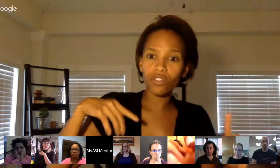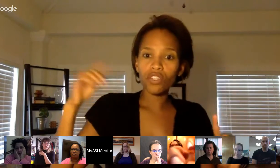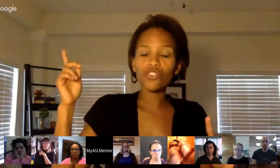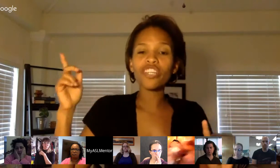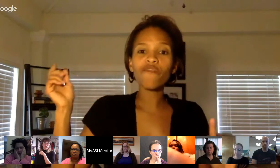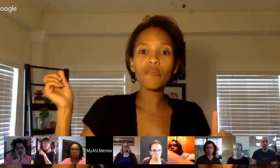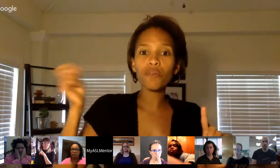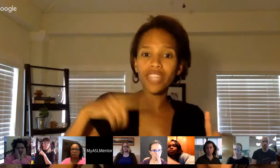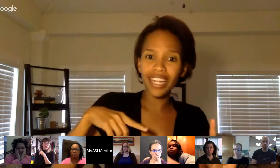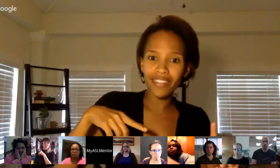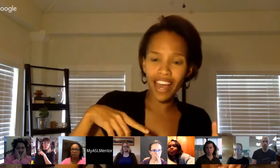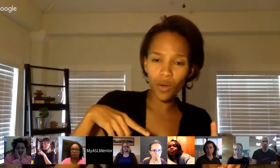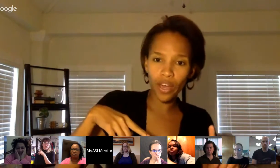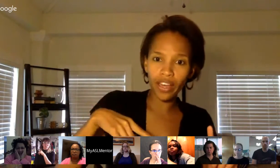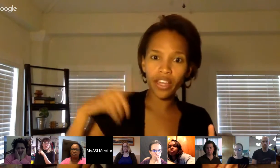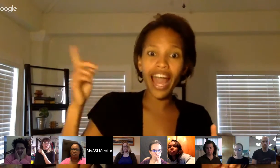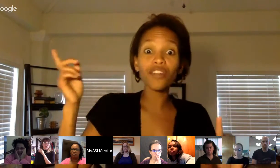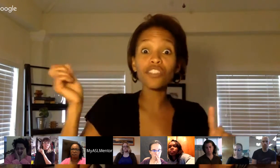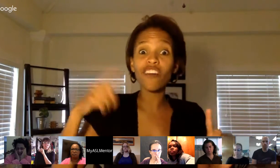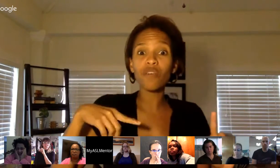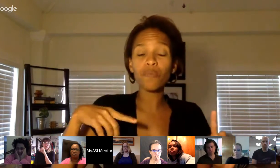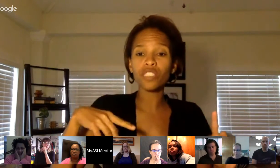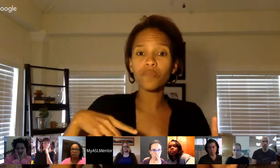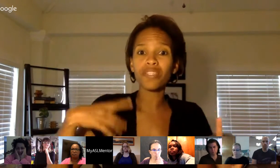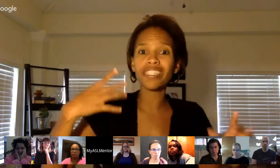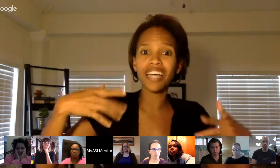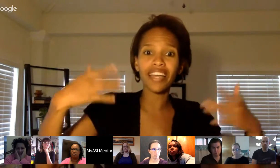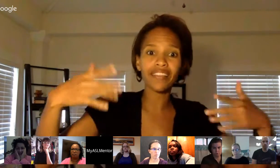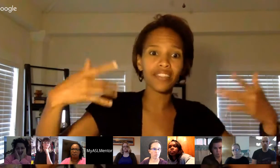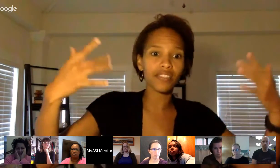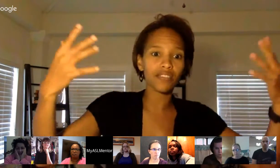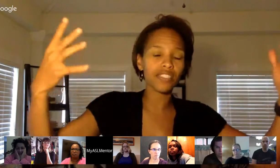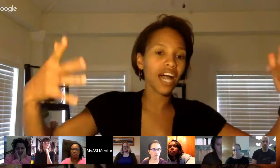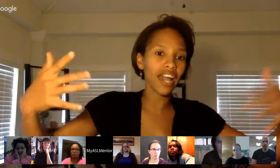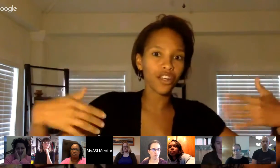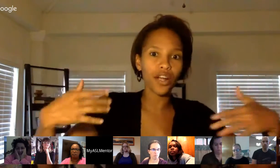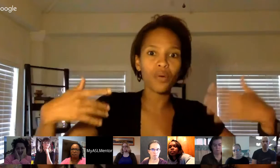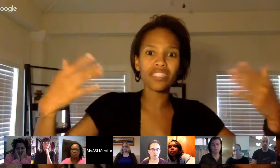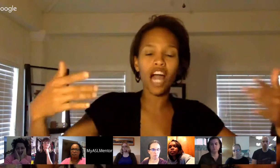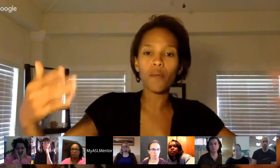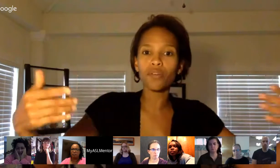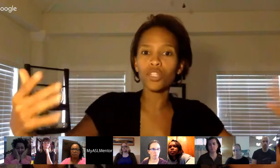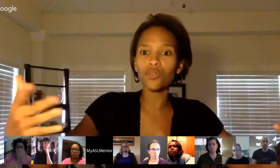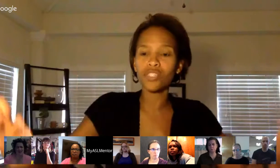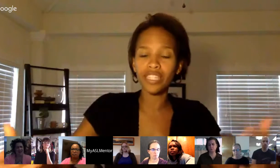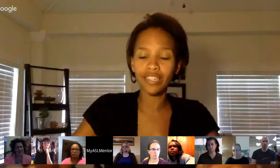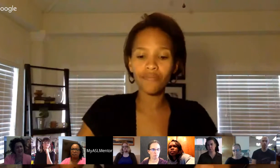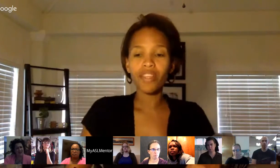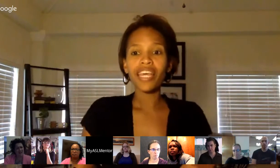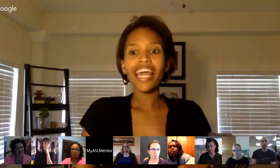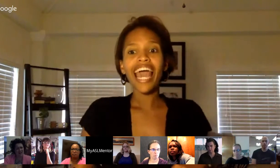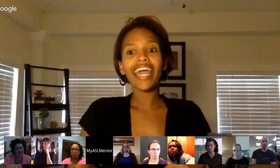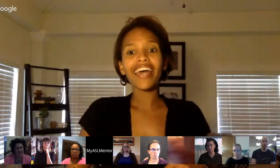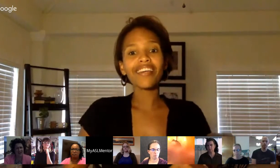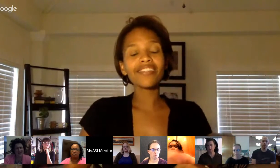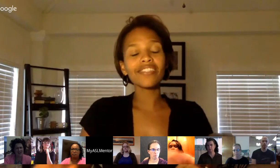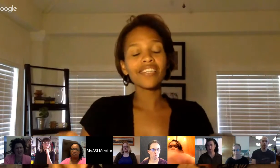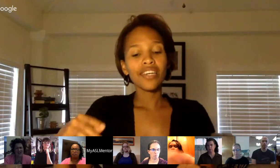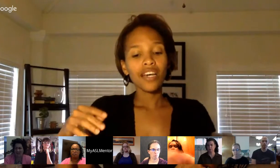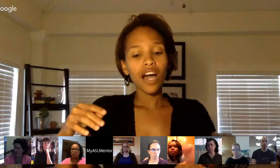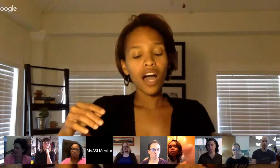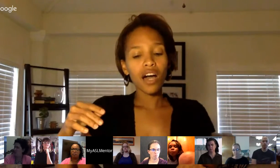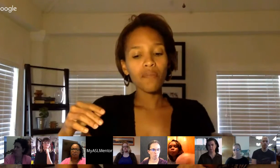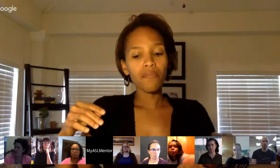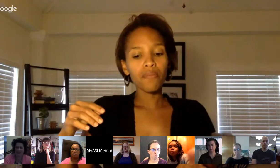do? Do deaf people sign it that way? How do deaf people typically sign this sign, or what's common? What do you see? And